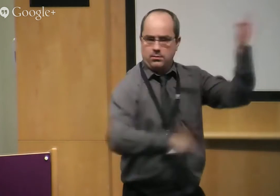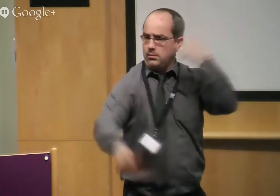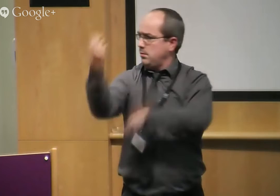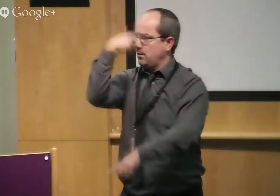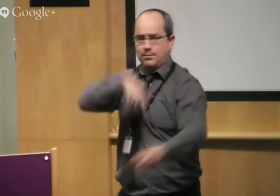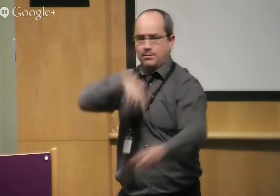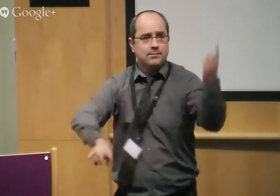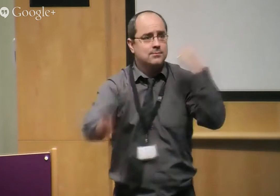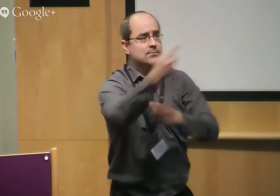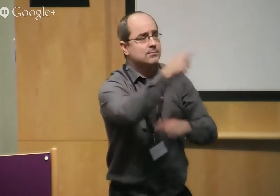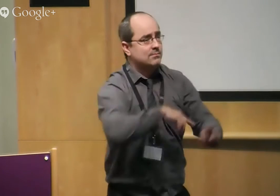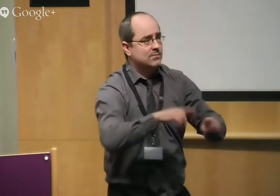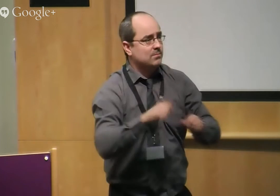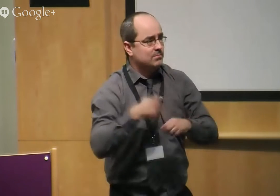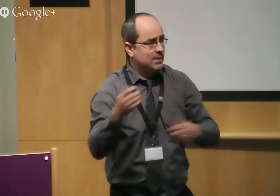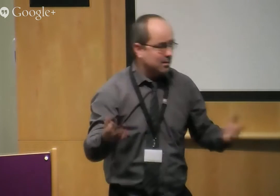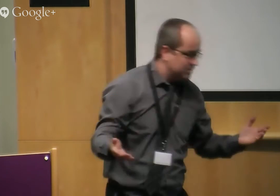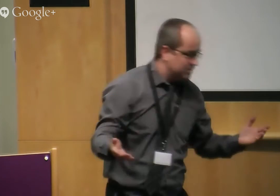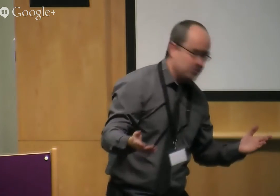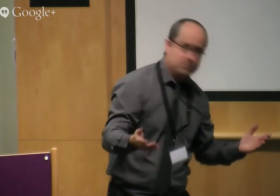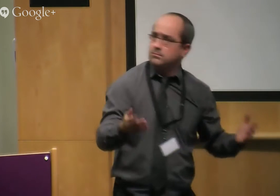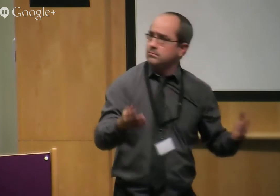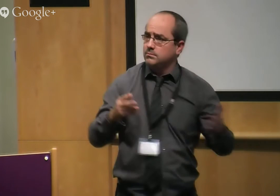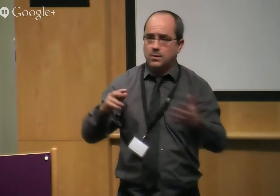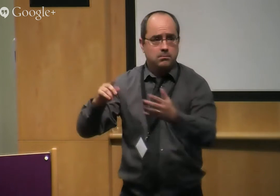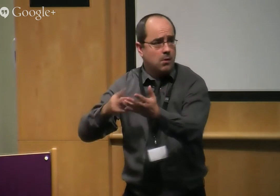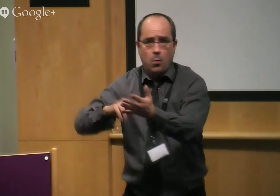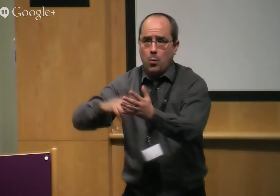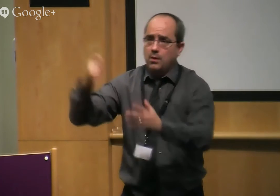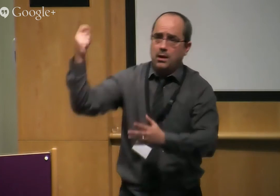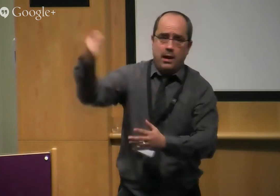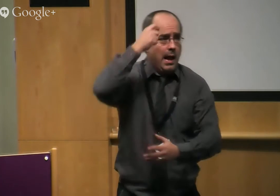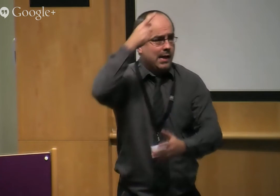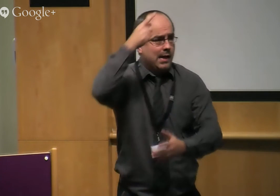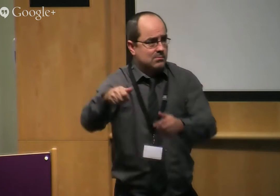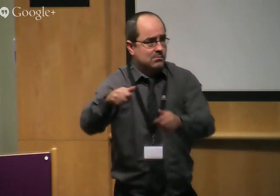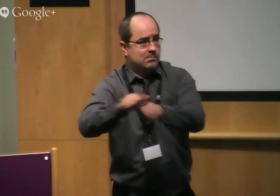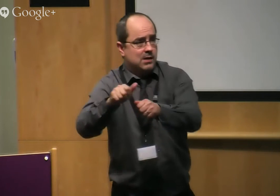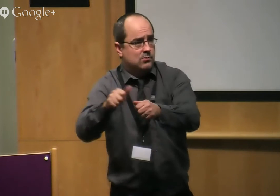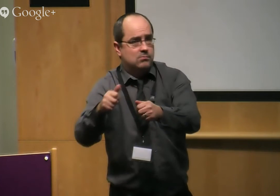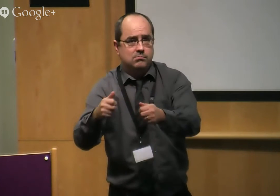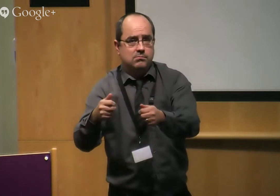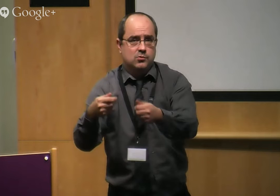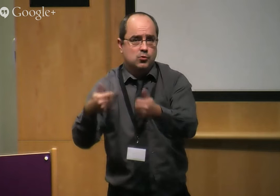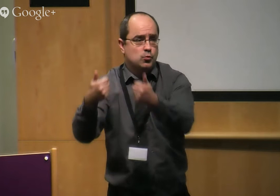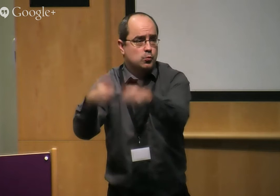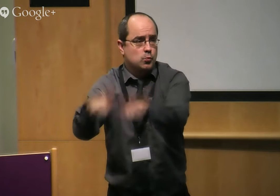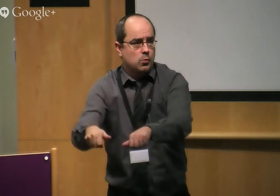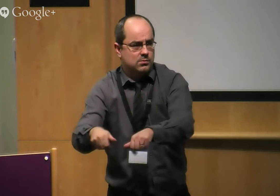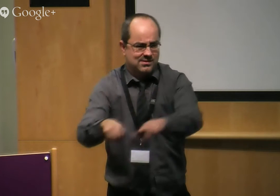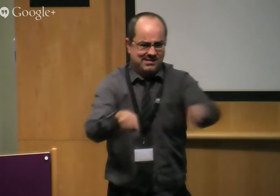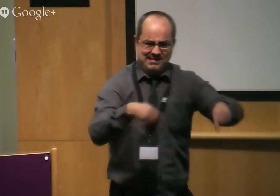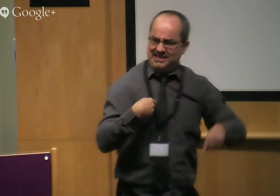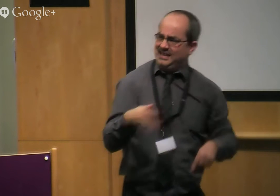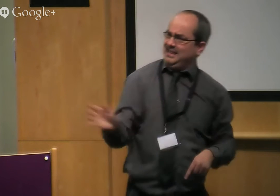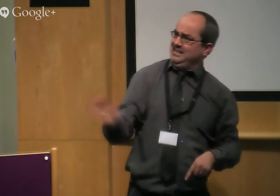So what's the solution? What do we do next? You know, what's the best idea? How can we best